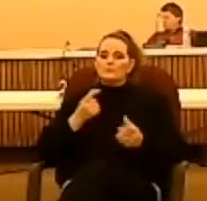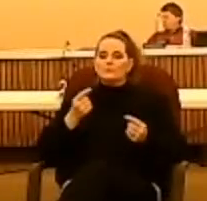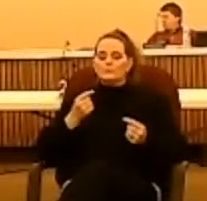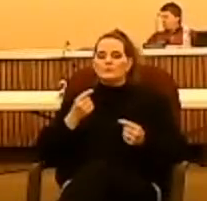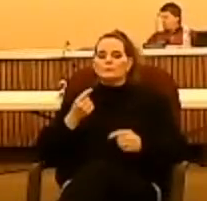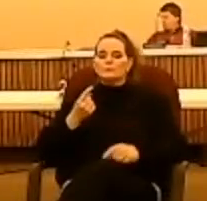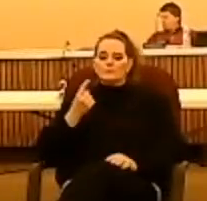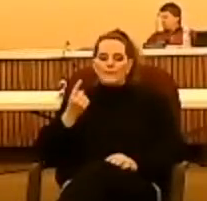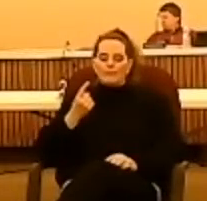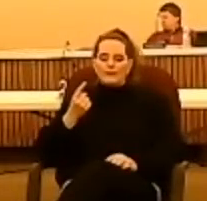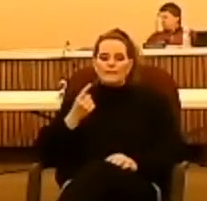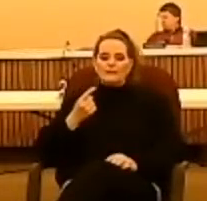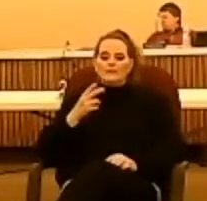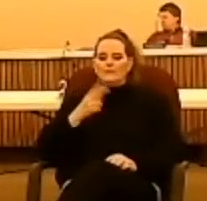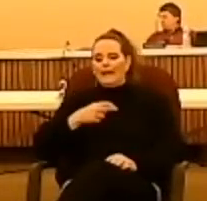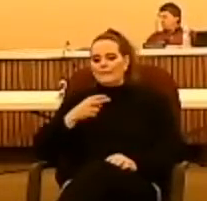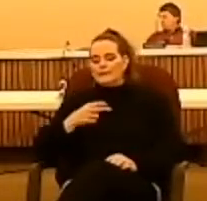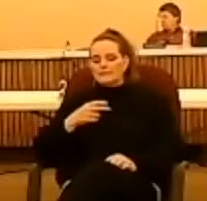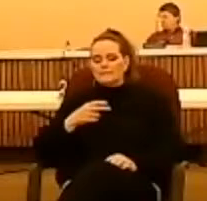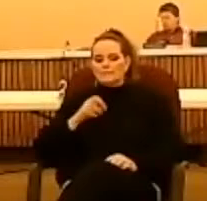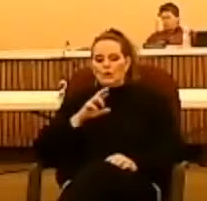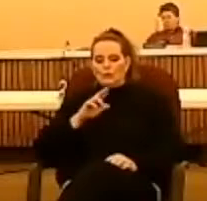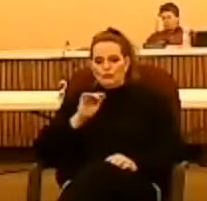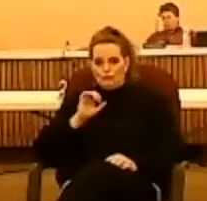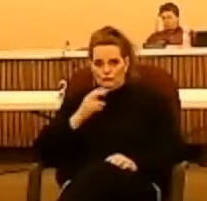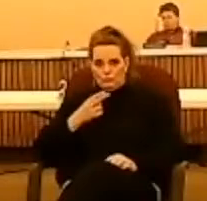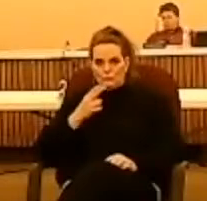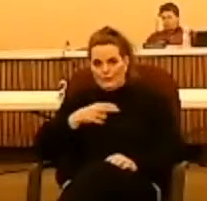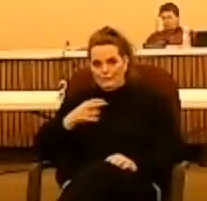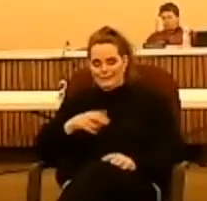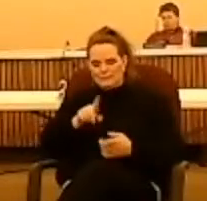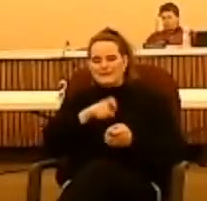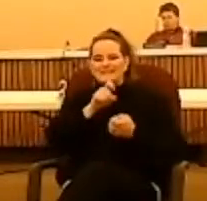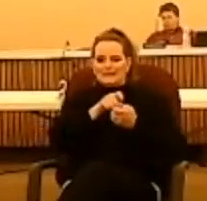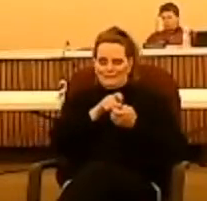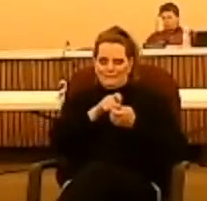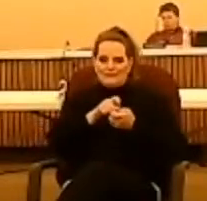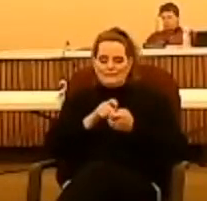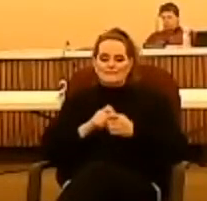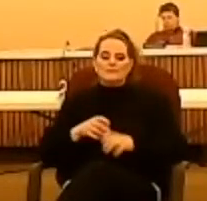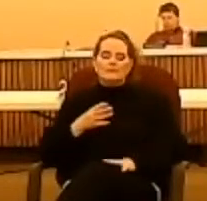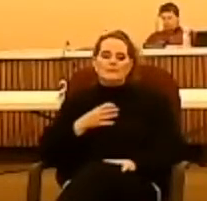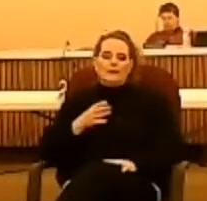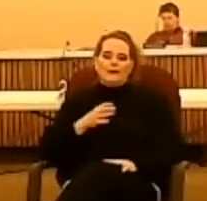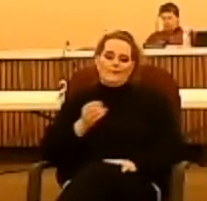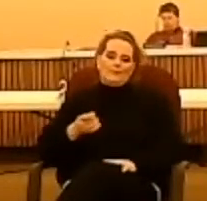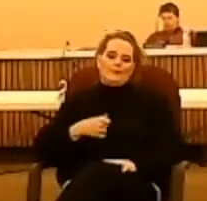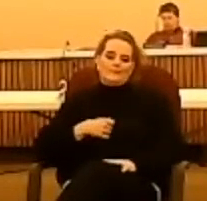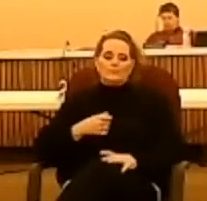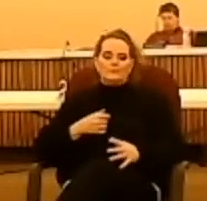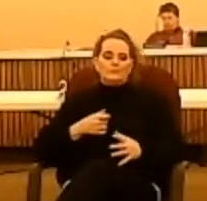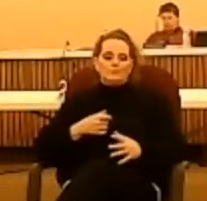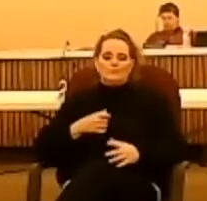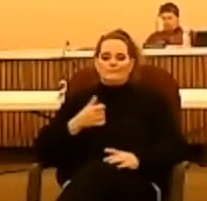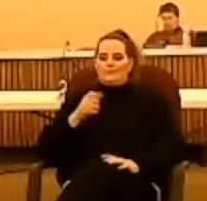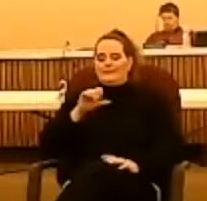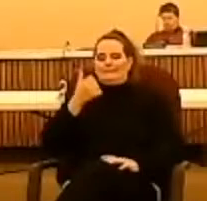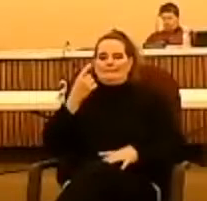something Rush Henrietta specific, and want to do like a